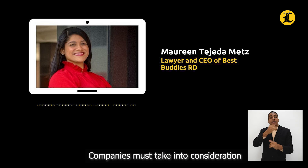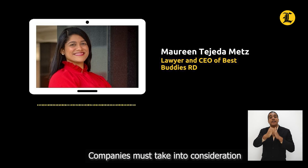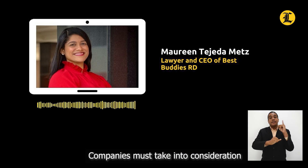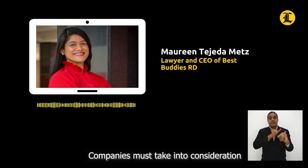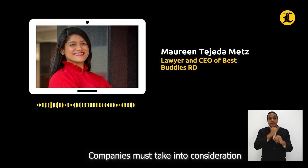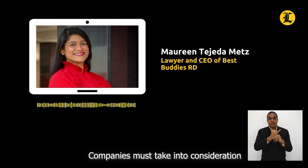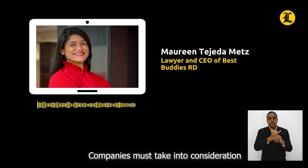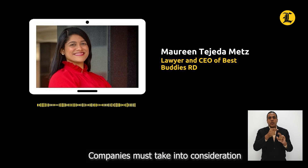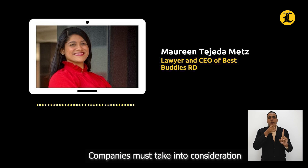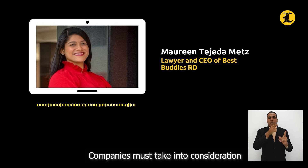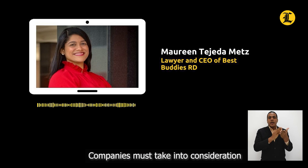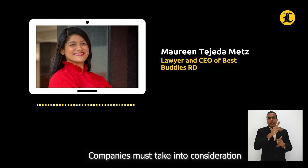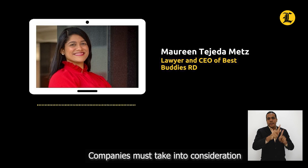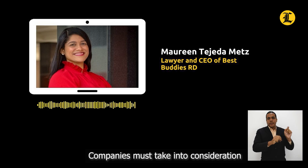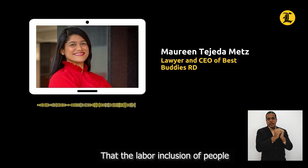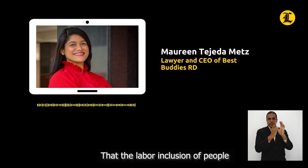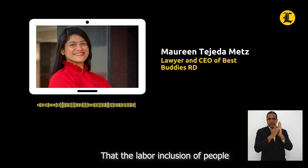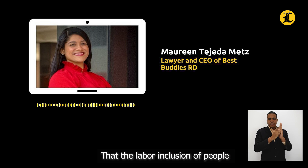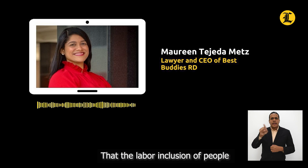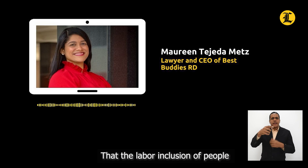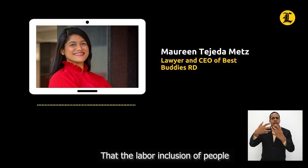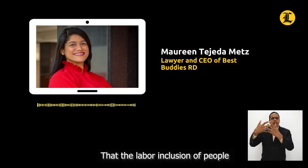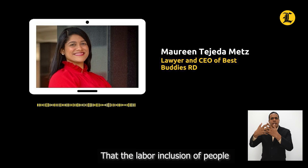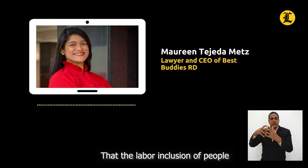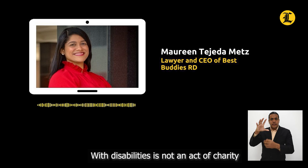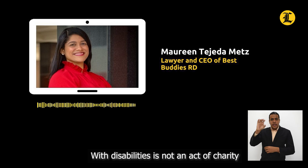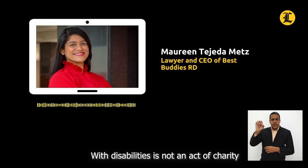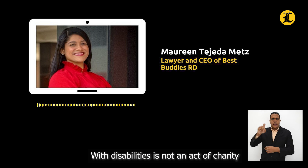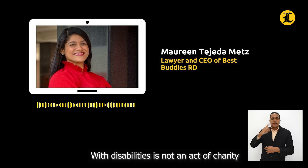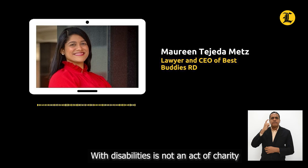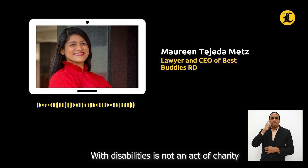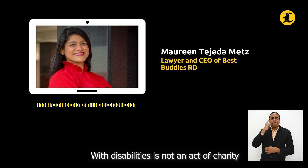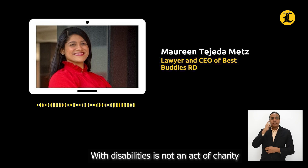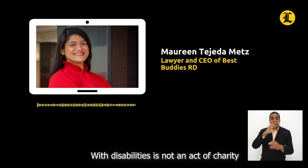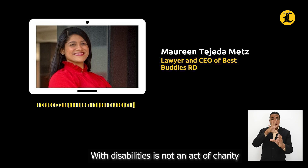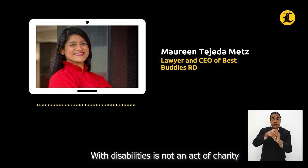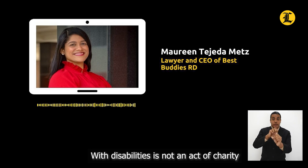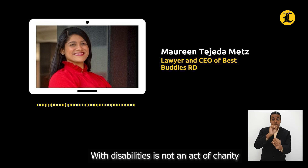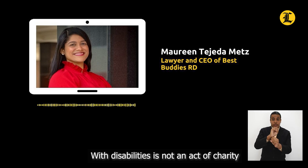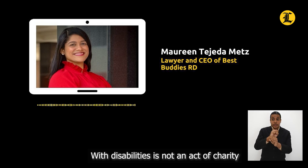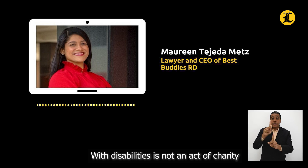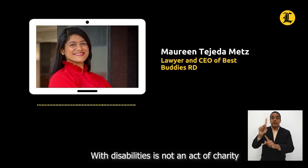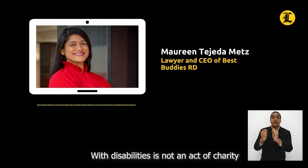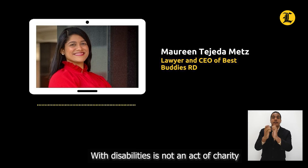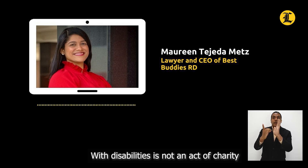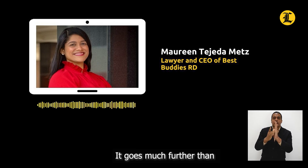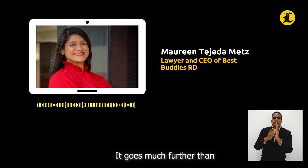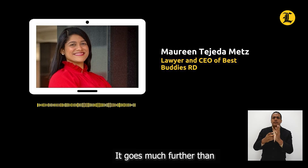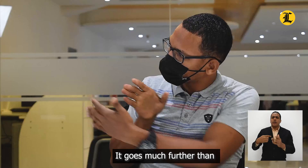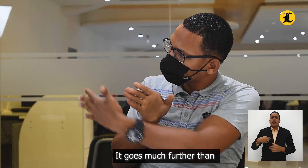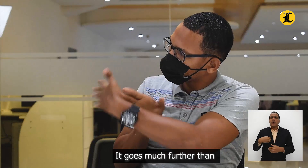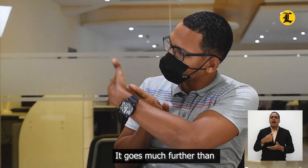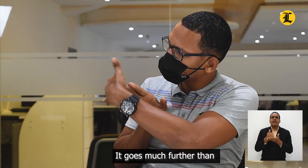Nations. Companies must take into consideration that the labor inclusion of people with disabilities is not an act of charity.